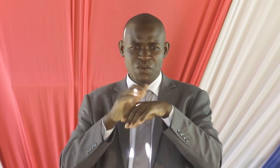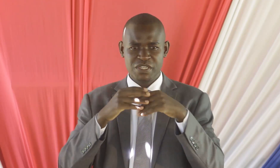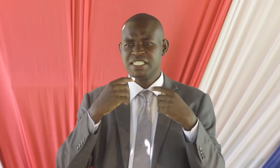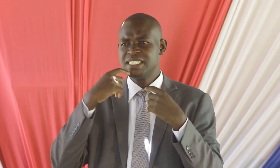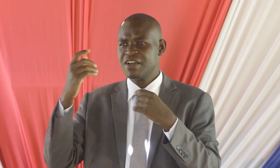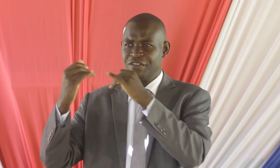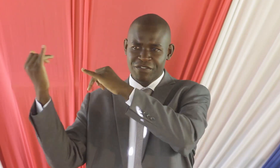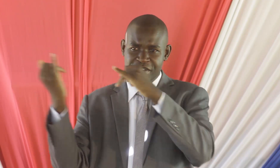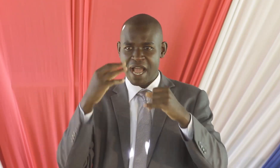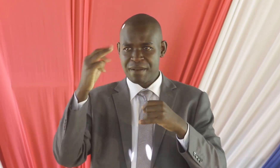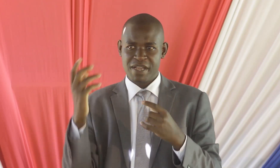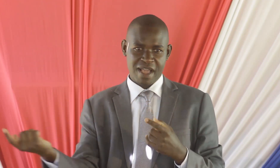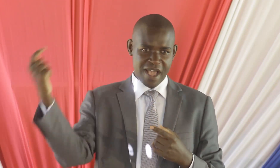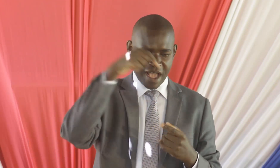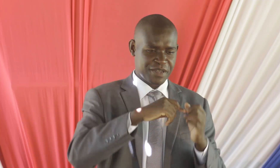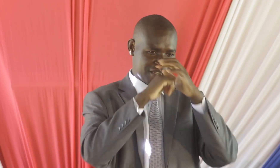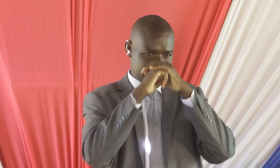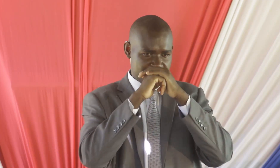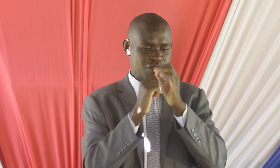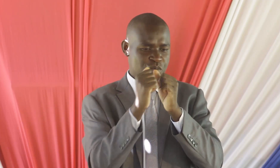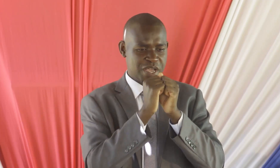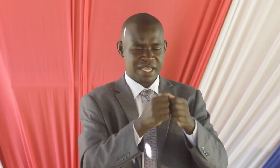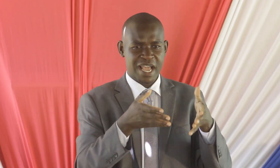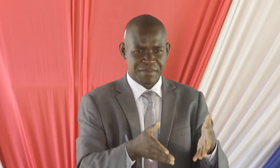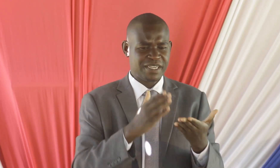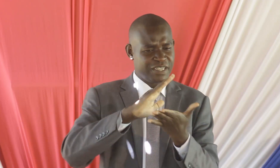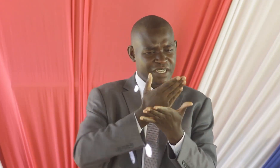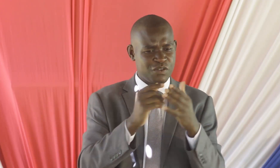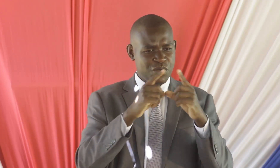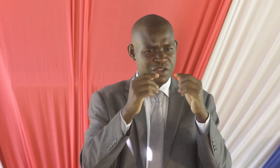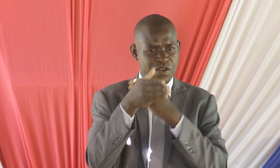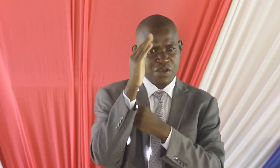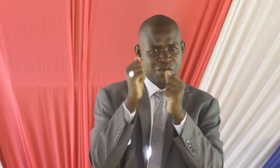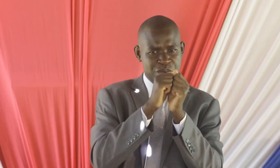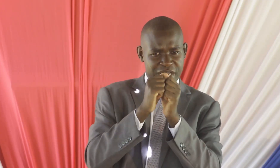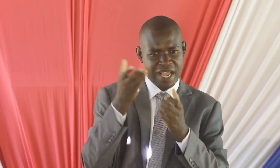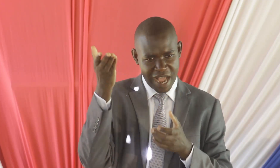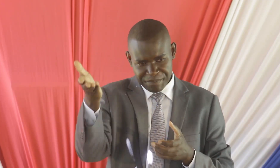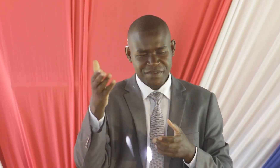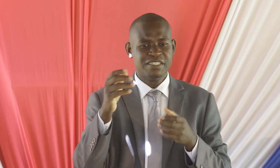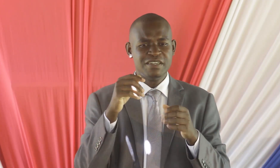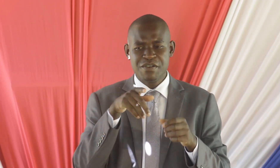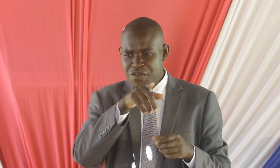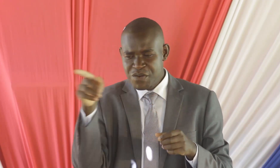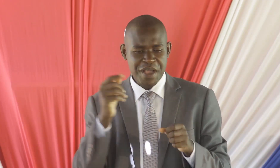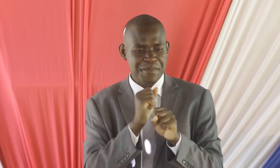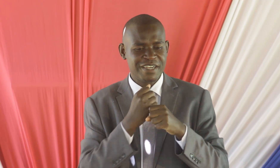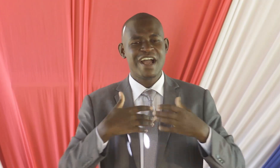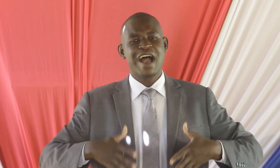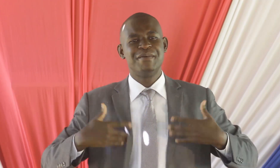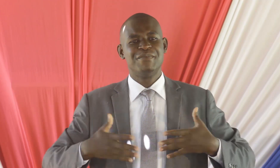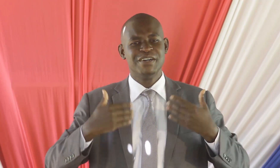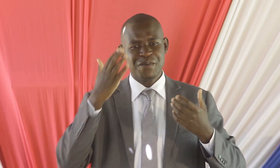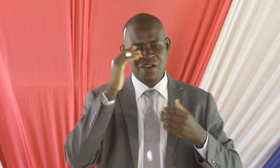many people outside there were invited to come and fellowship here in this